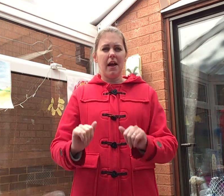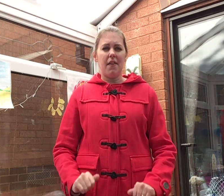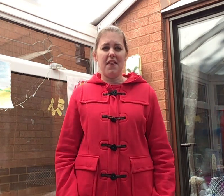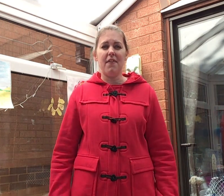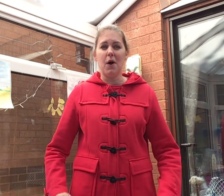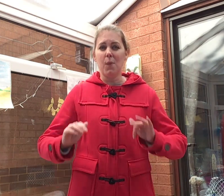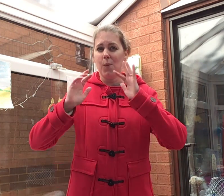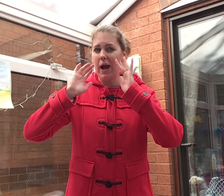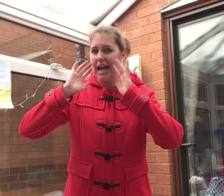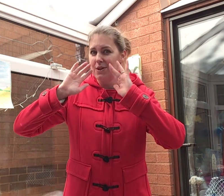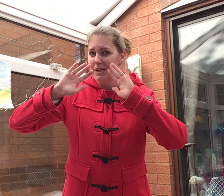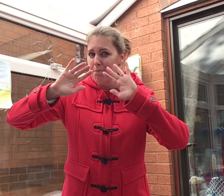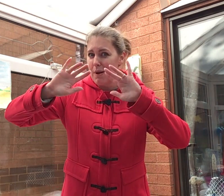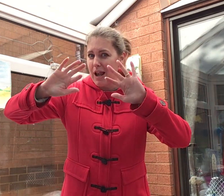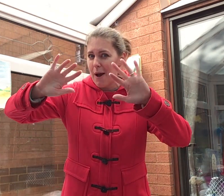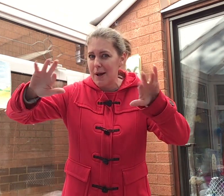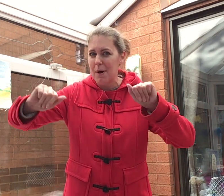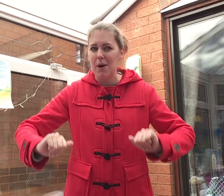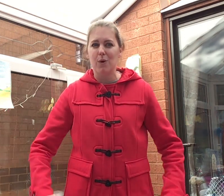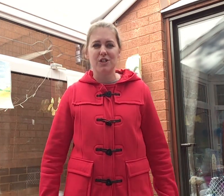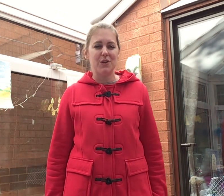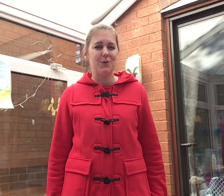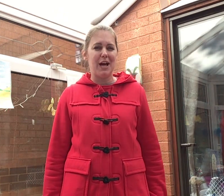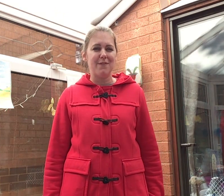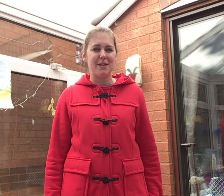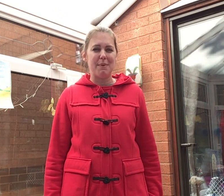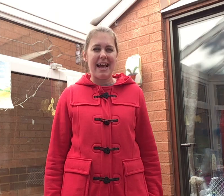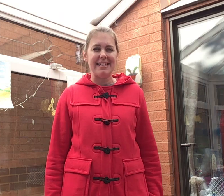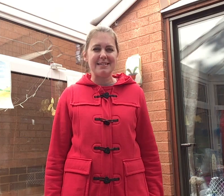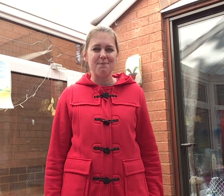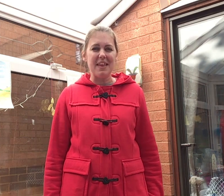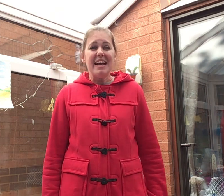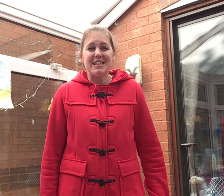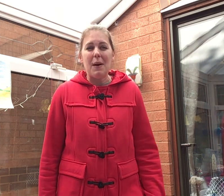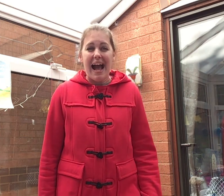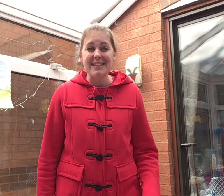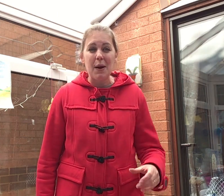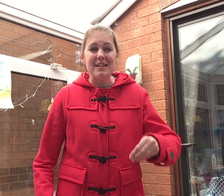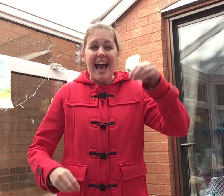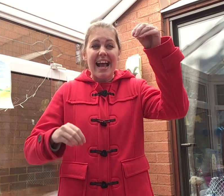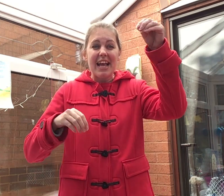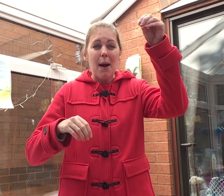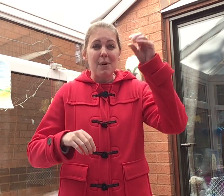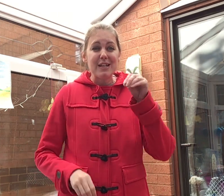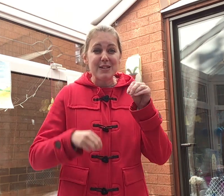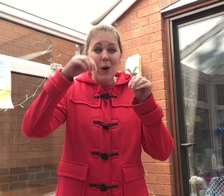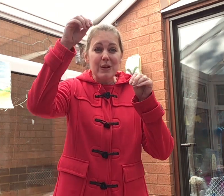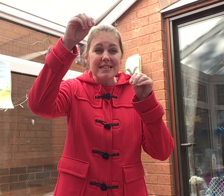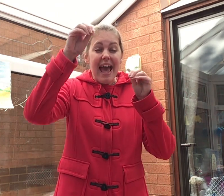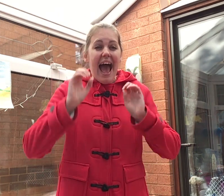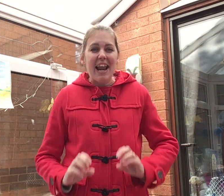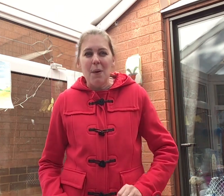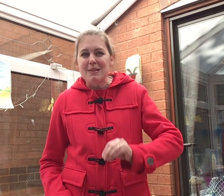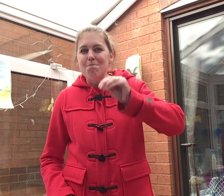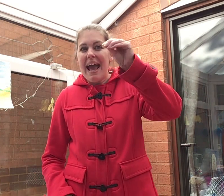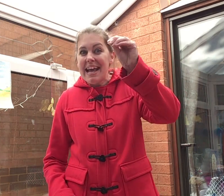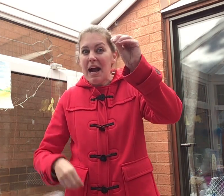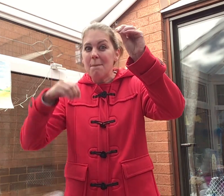Then the wind was blowing my washing all over the place. So as I was hanging up my socks and I was pegging up